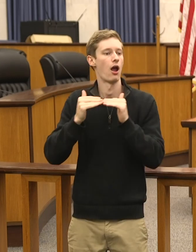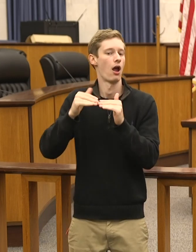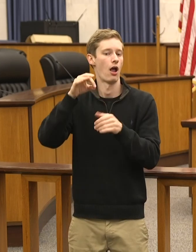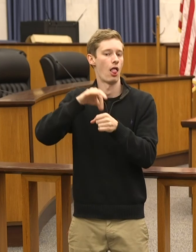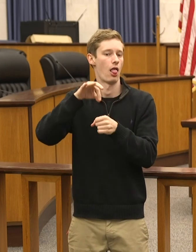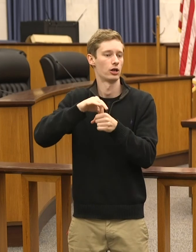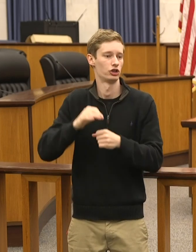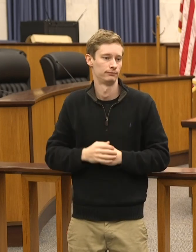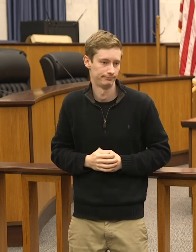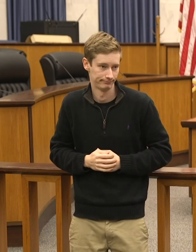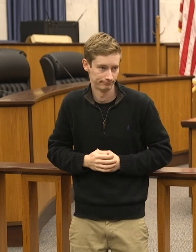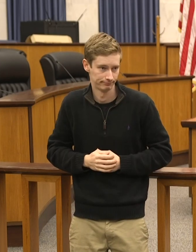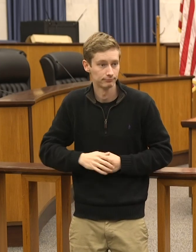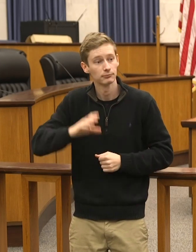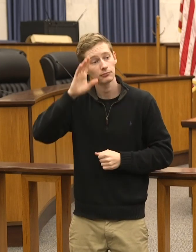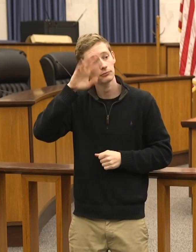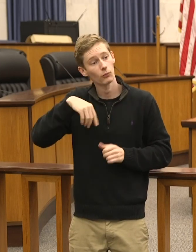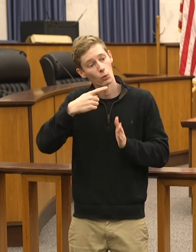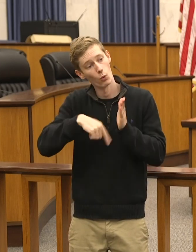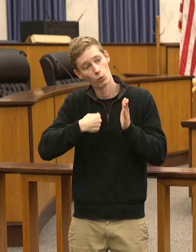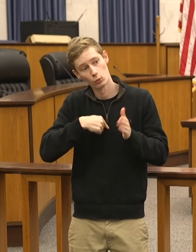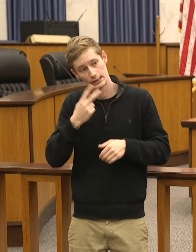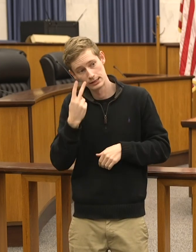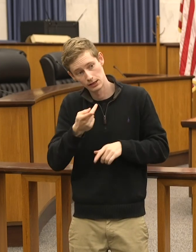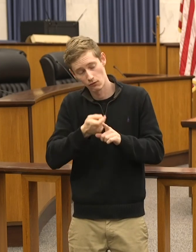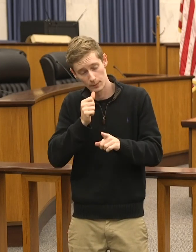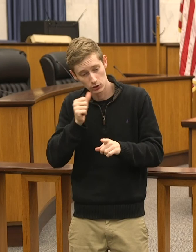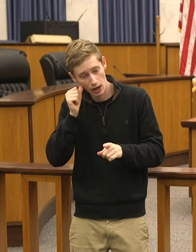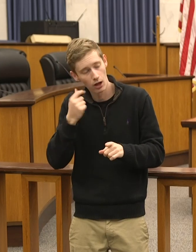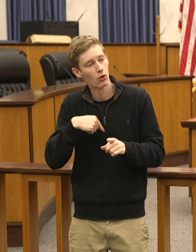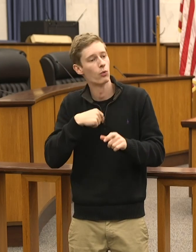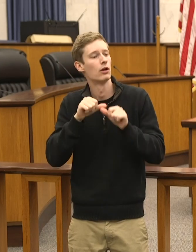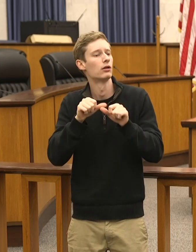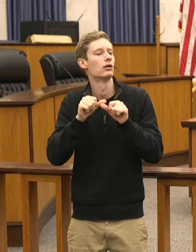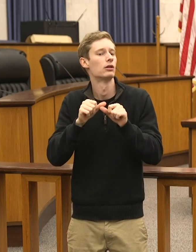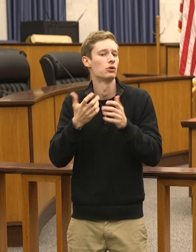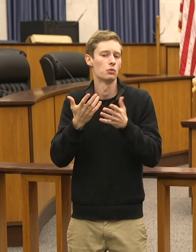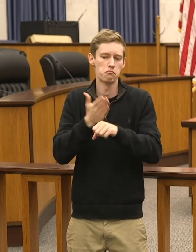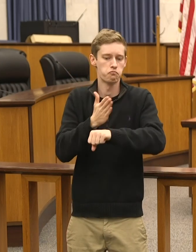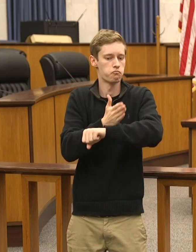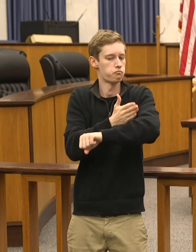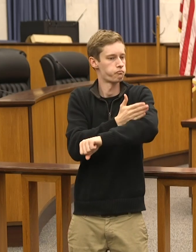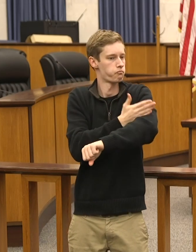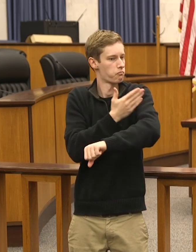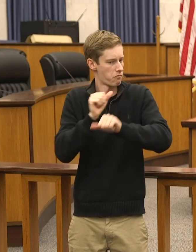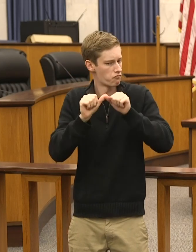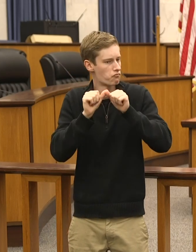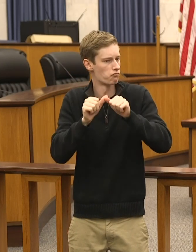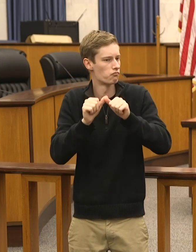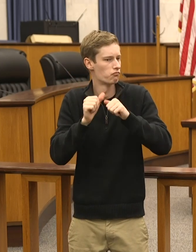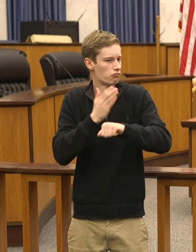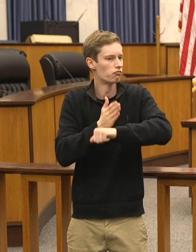I know that, what we see from today, from yesterday, is that we can continue to improve upon the way we go about doing that.